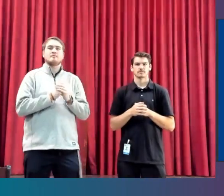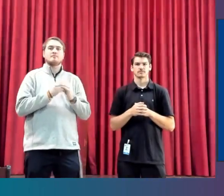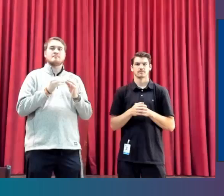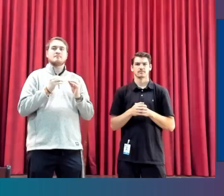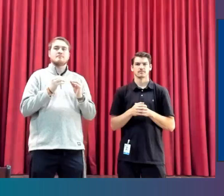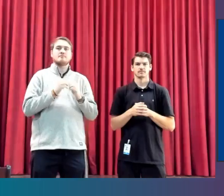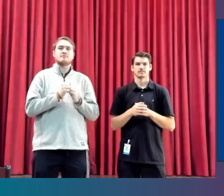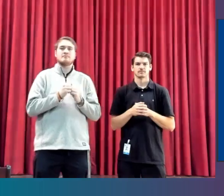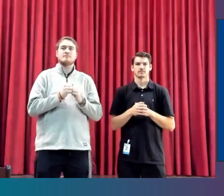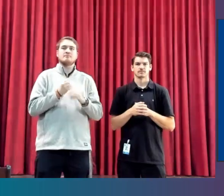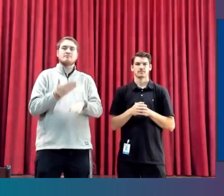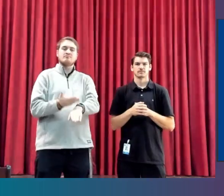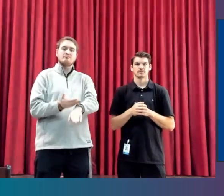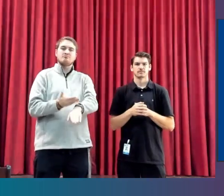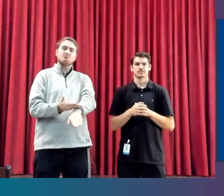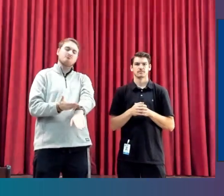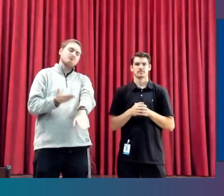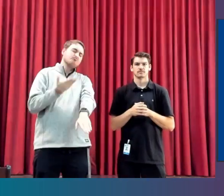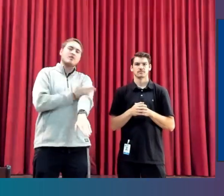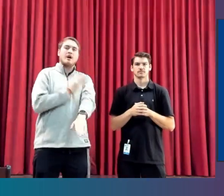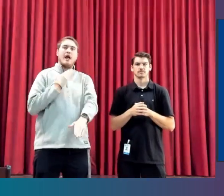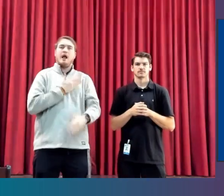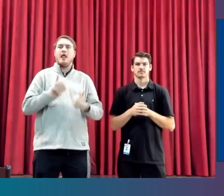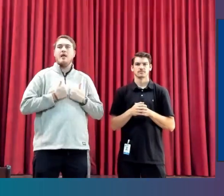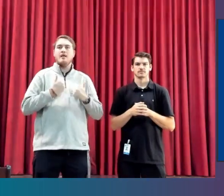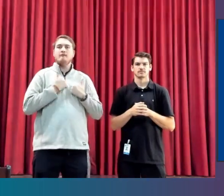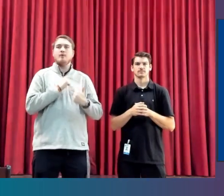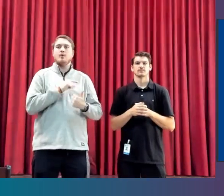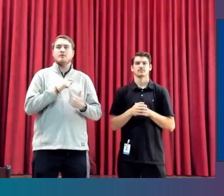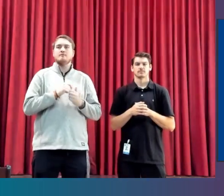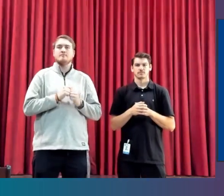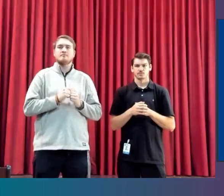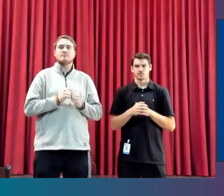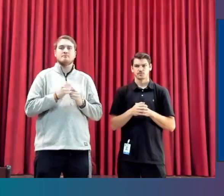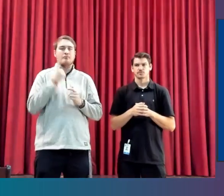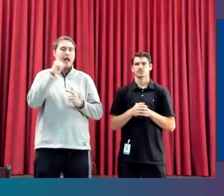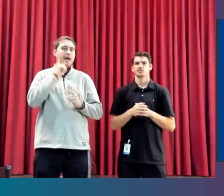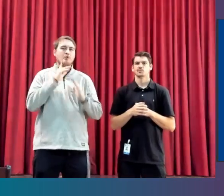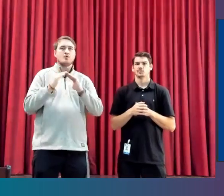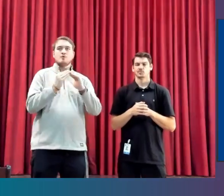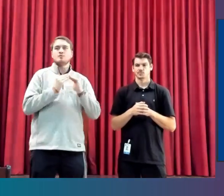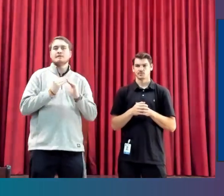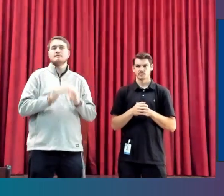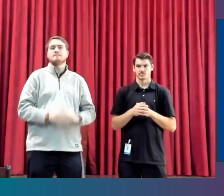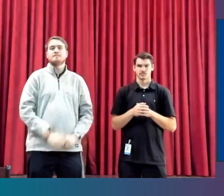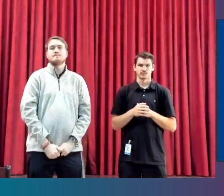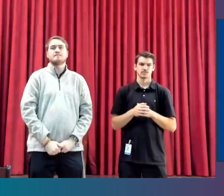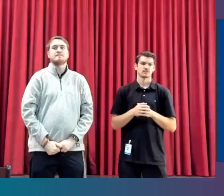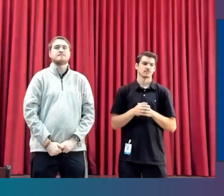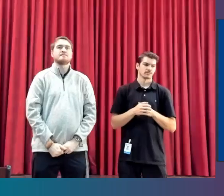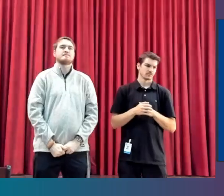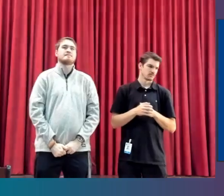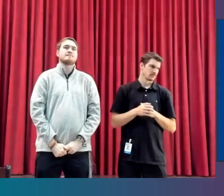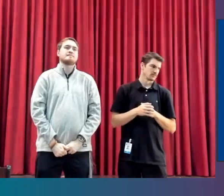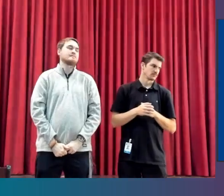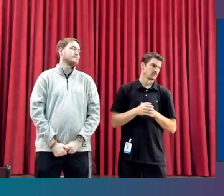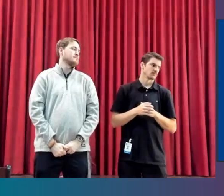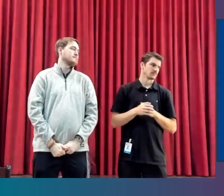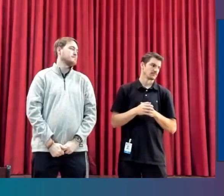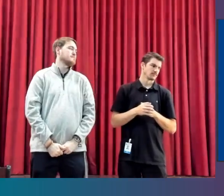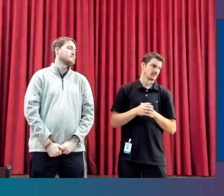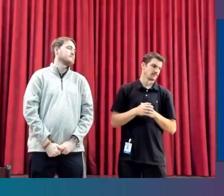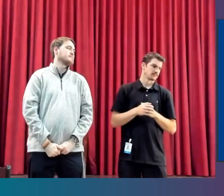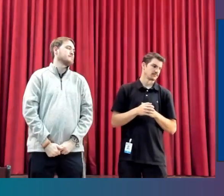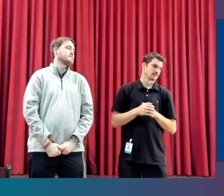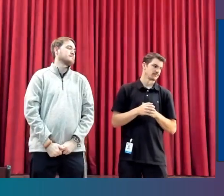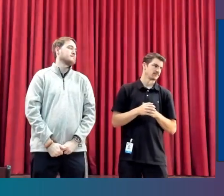wiring already included would be such an improvement for the deaf community and those types of deaf spaces where we know folks